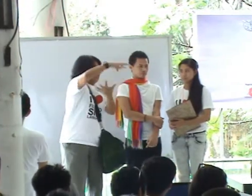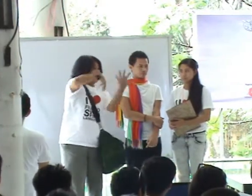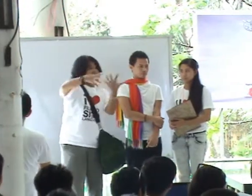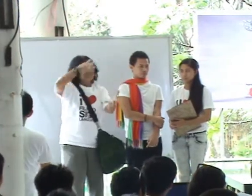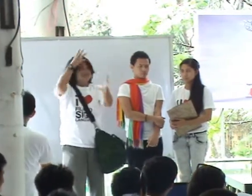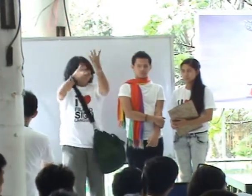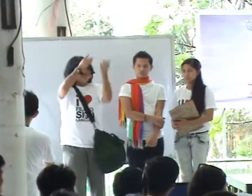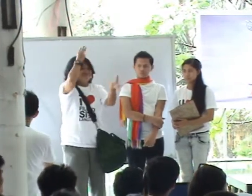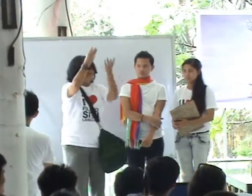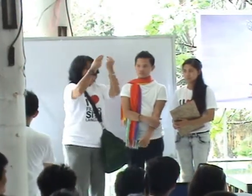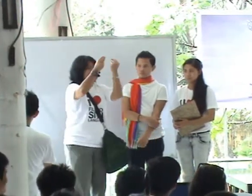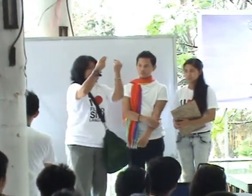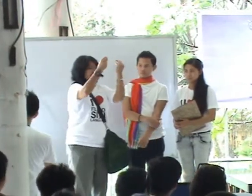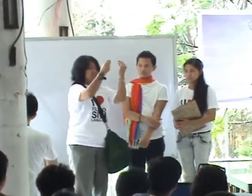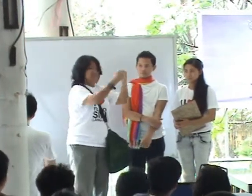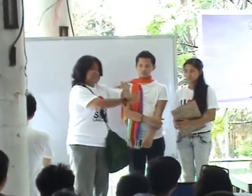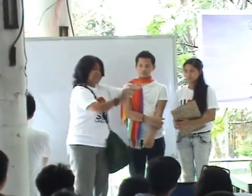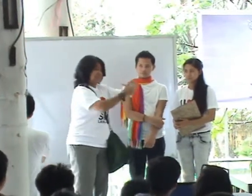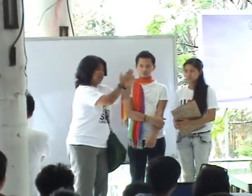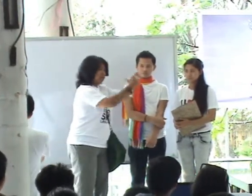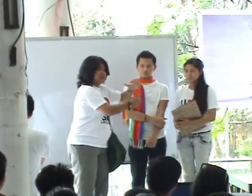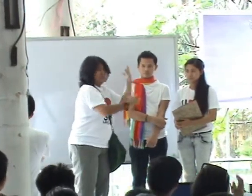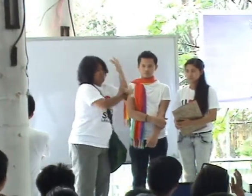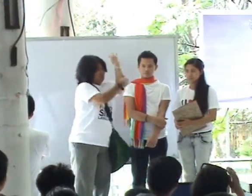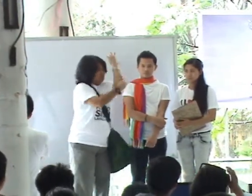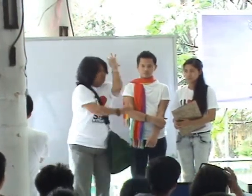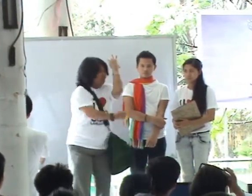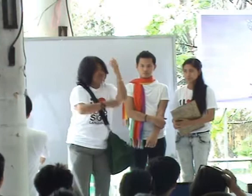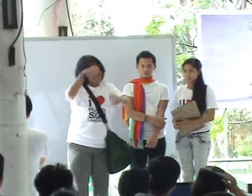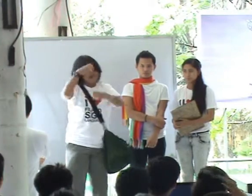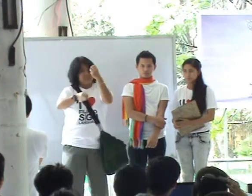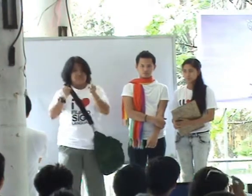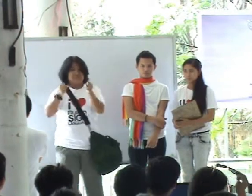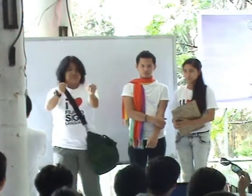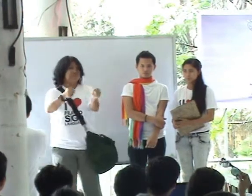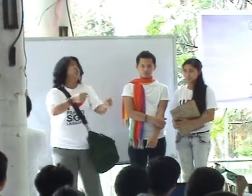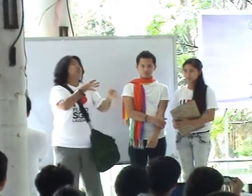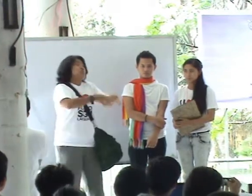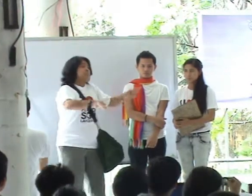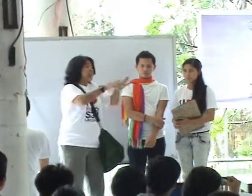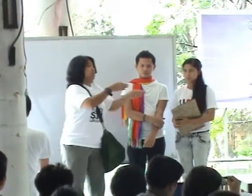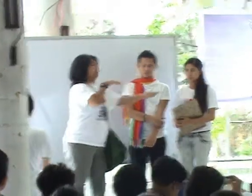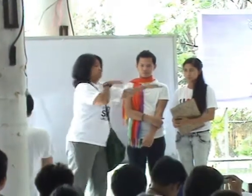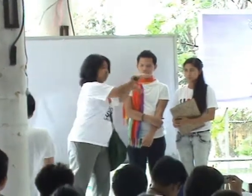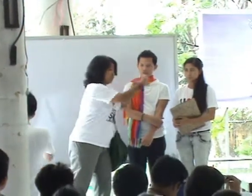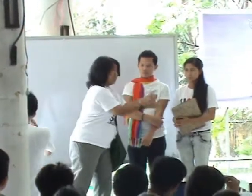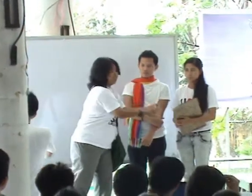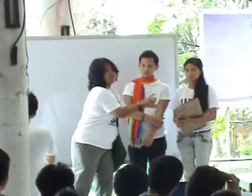hoping that we can learn in this International Deaf Day. So even though